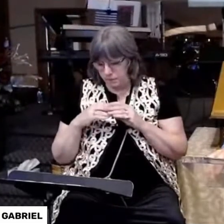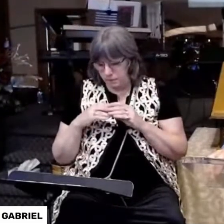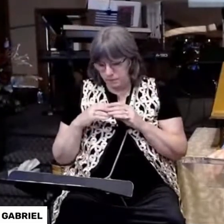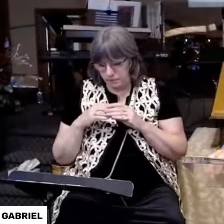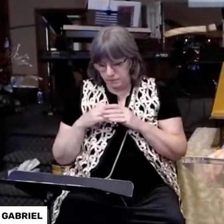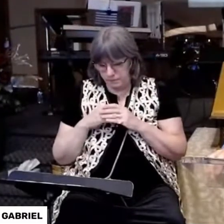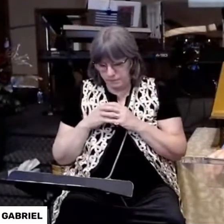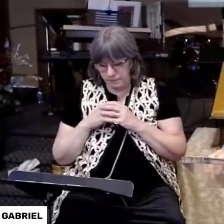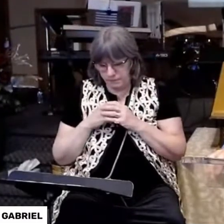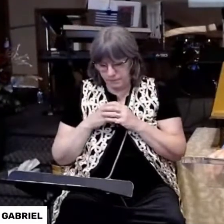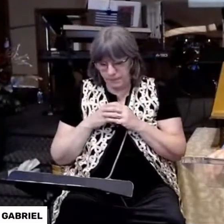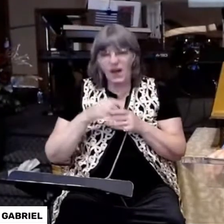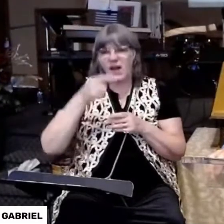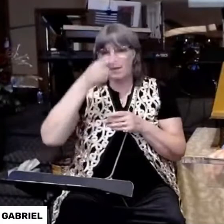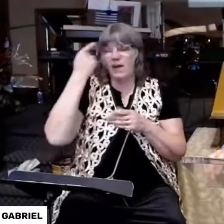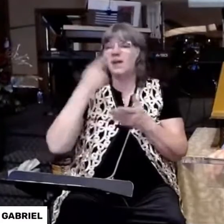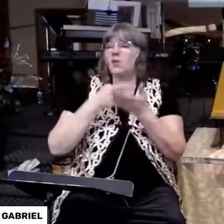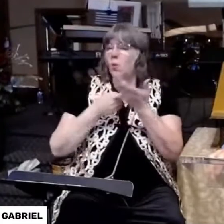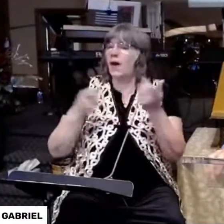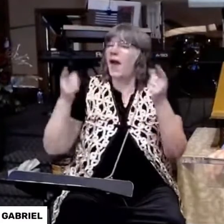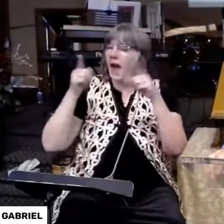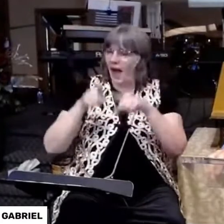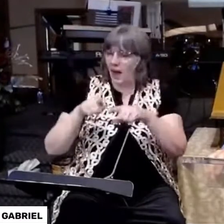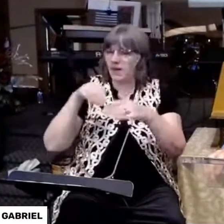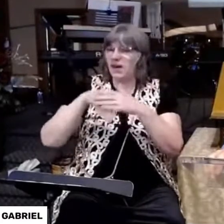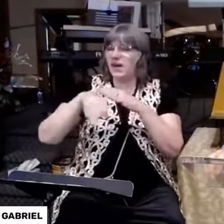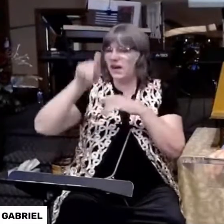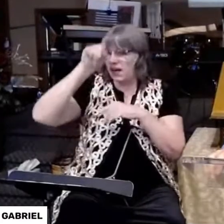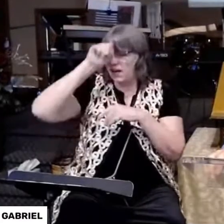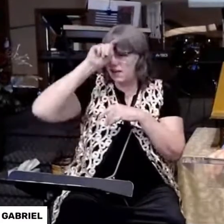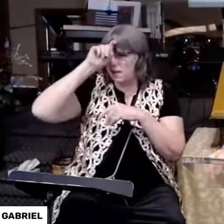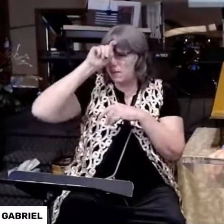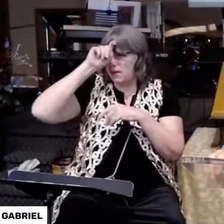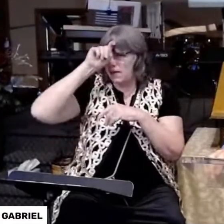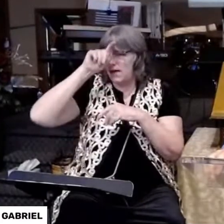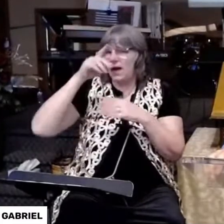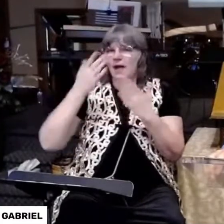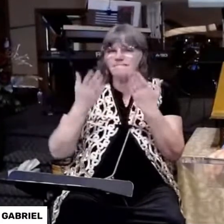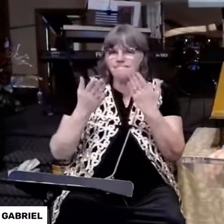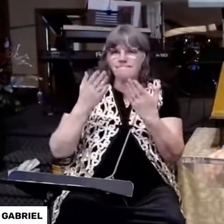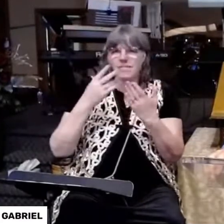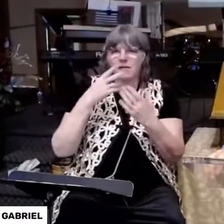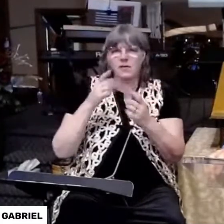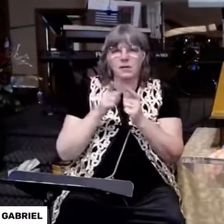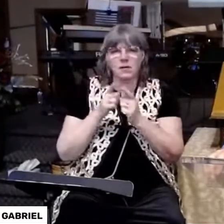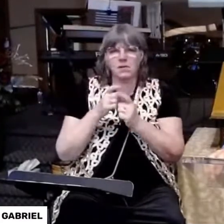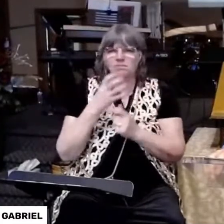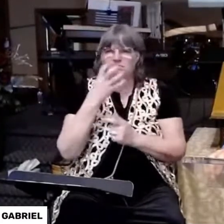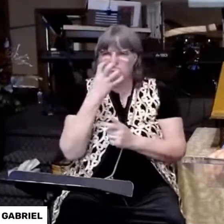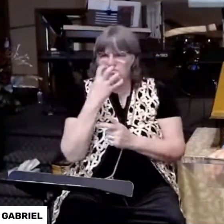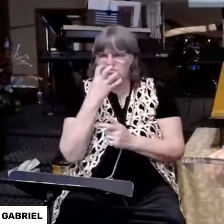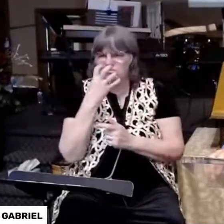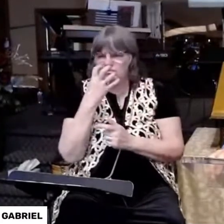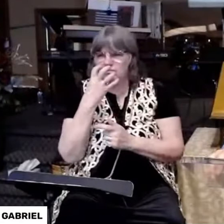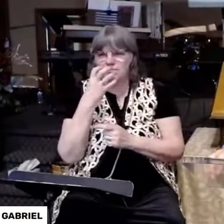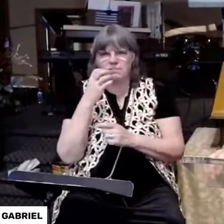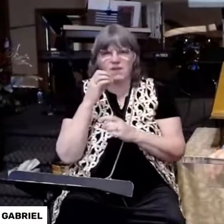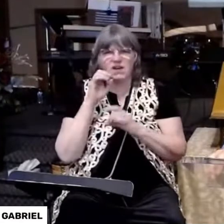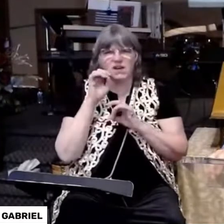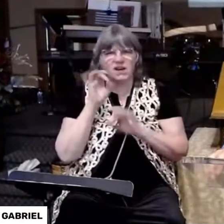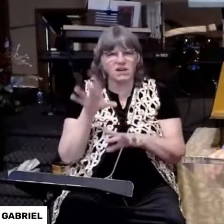Because of what happened in Egypt, they faced the tendency towards anger,